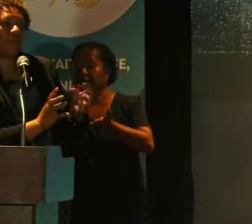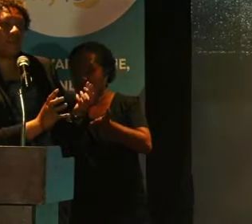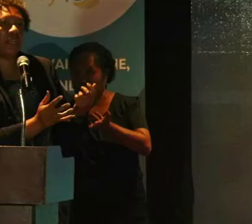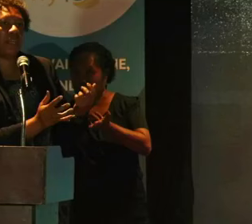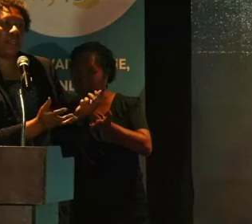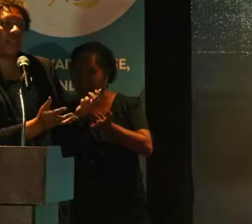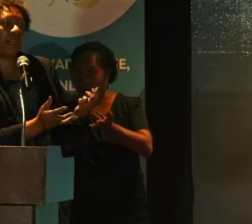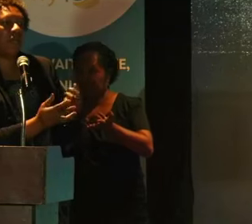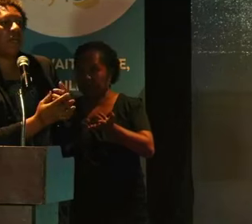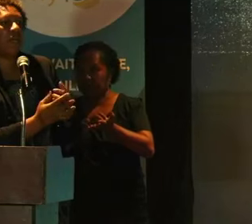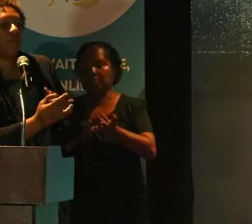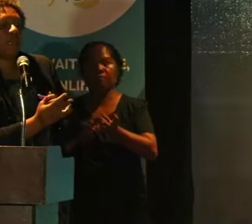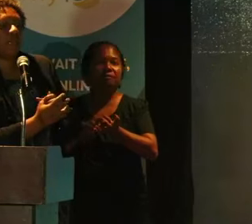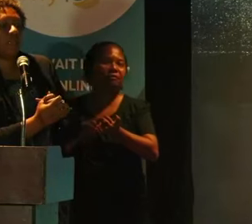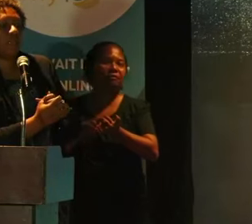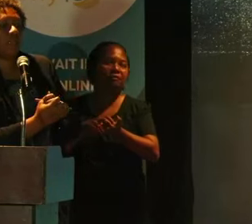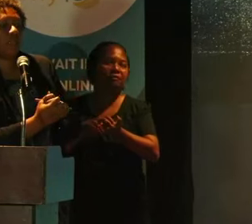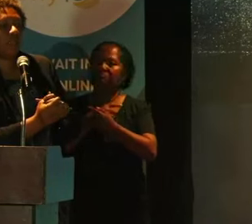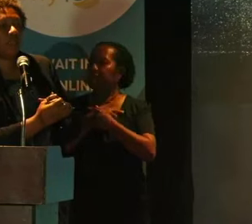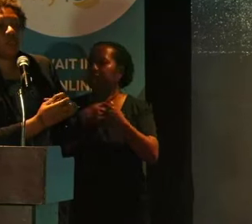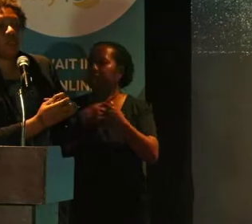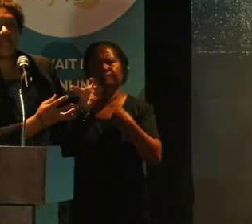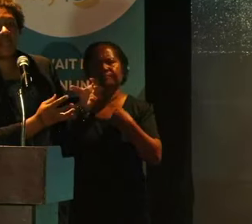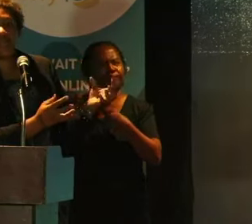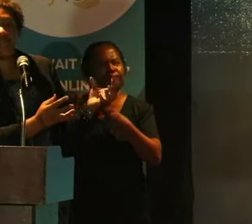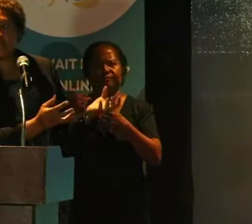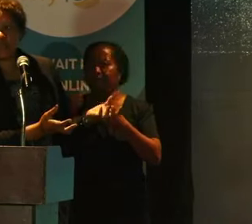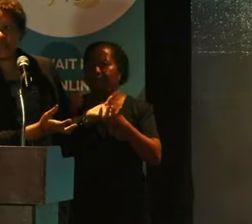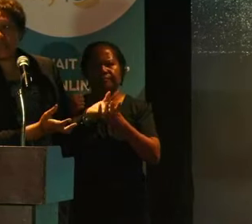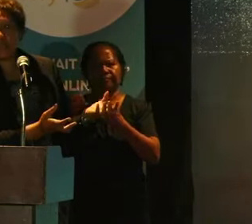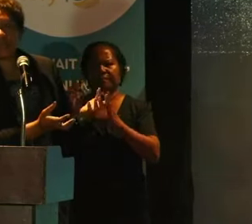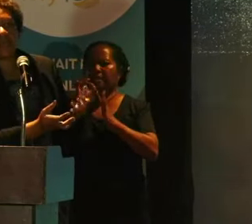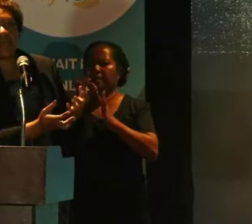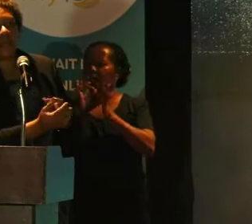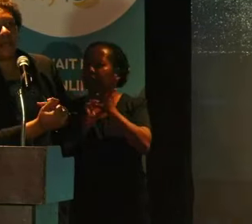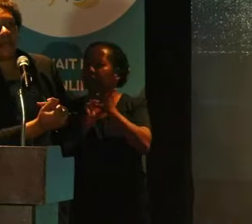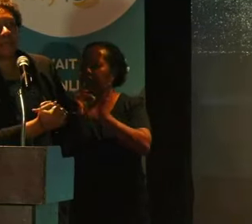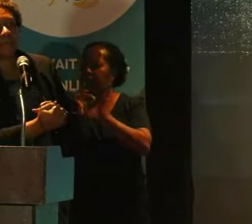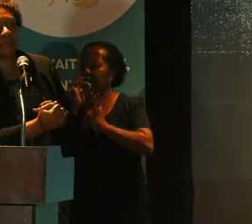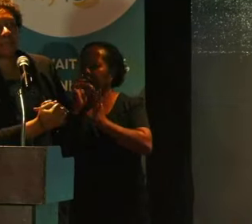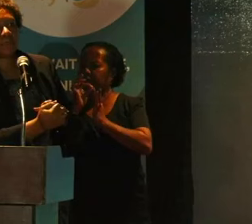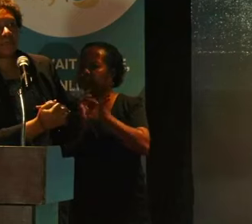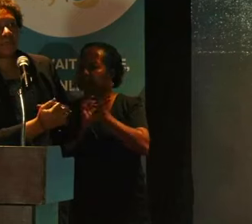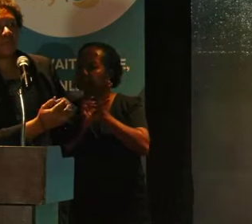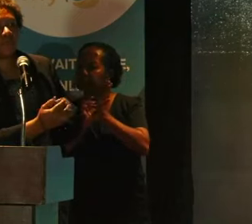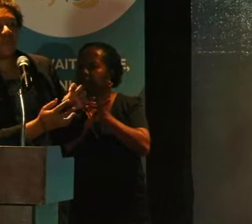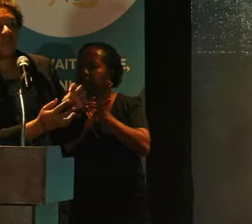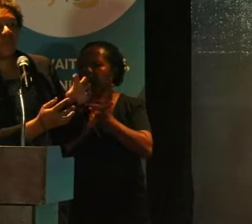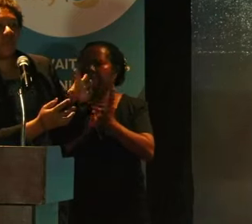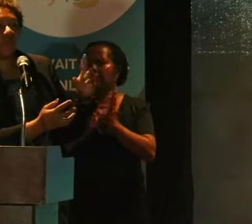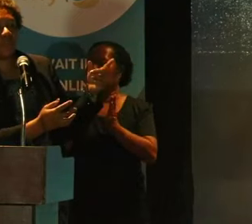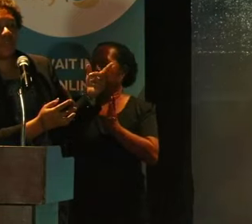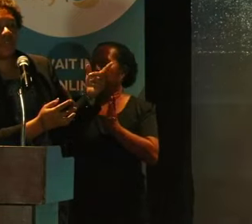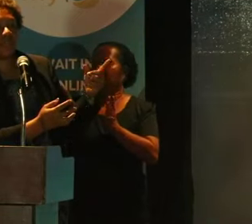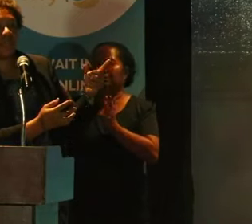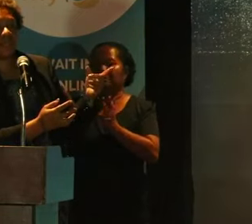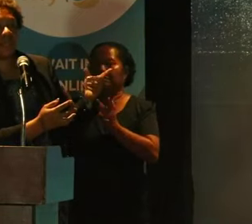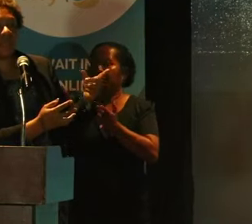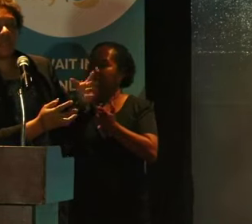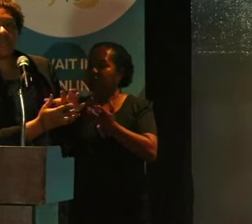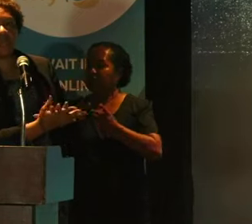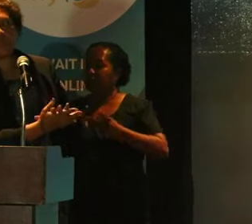don't, unfortunately, stage. We cannot invoice for applications in settlements. So for the question